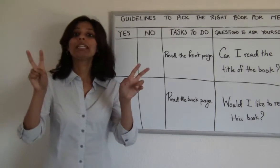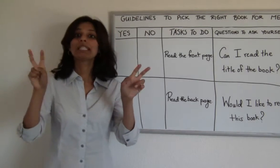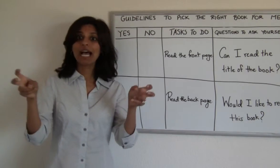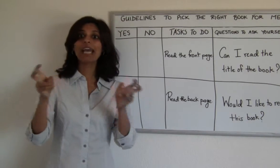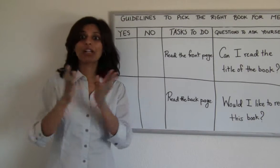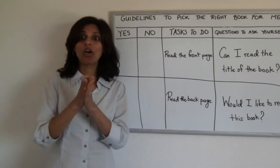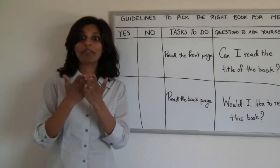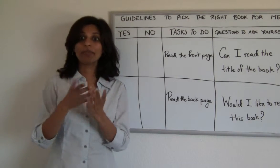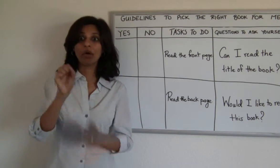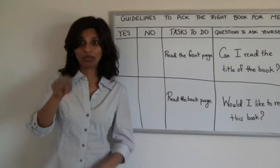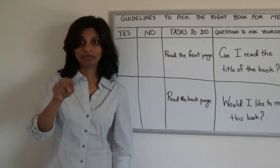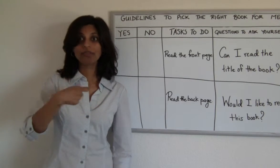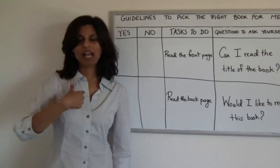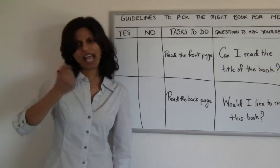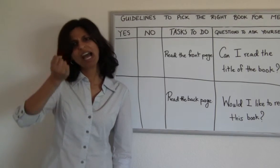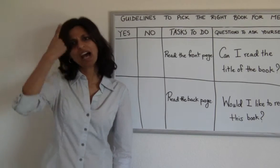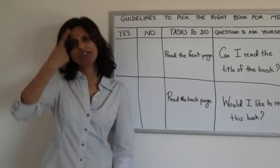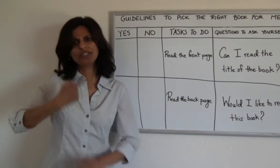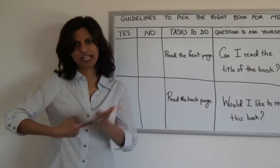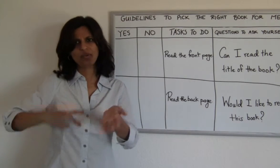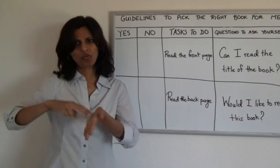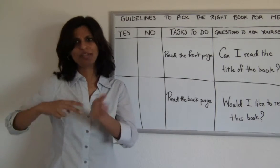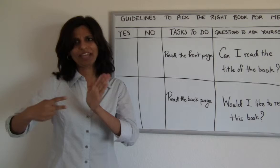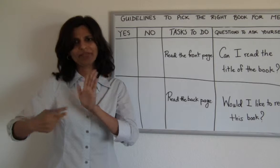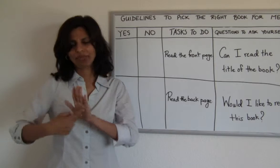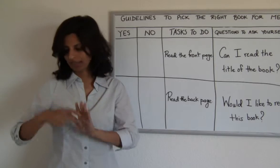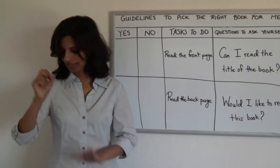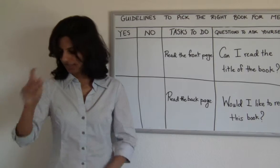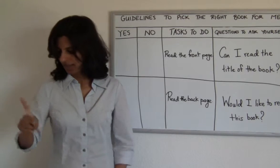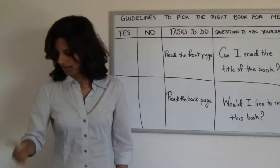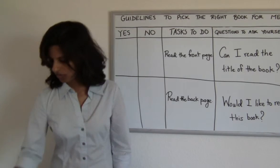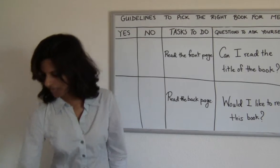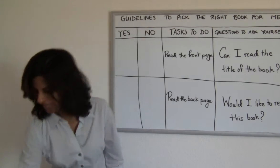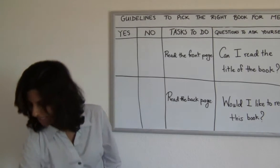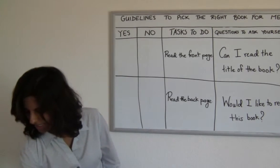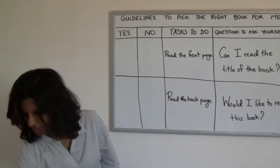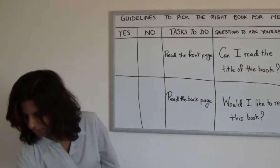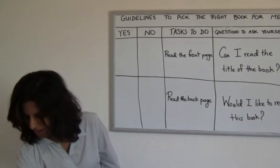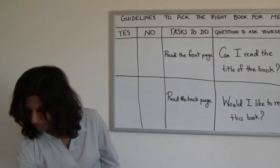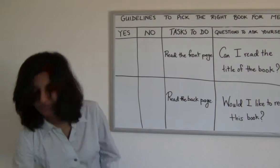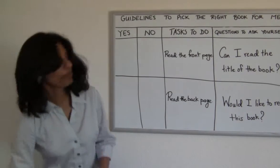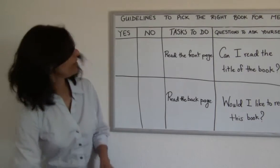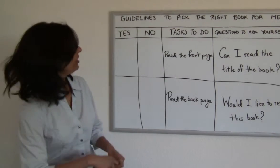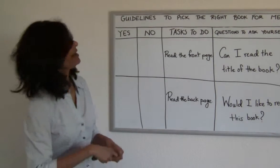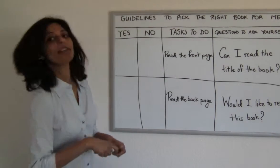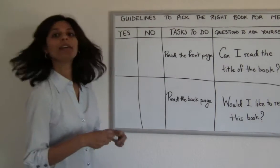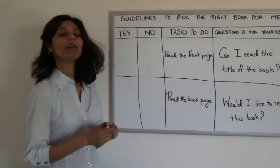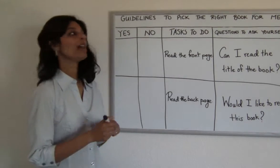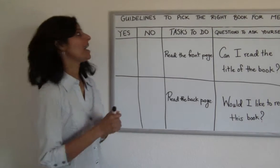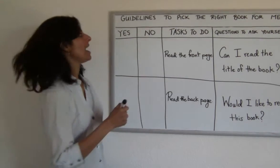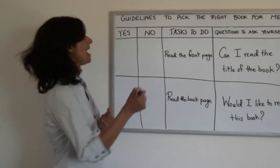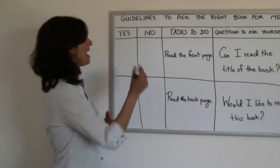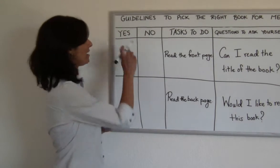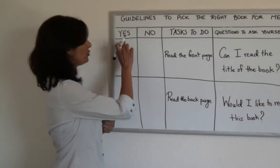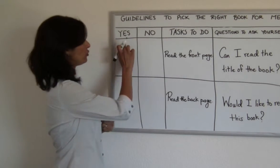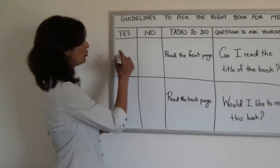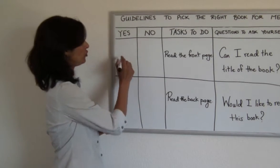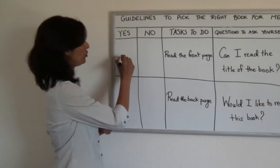the title of the book. I understand what that means. Okay? So I'm going to put a